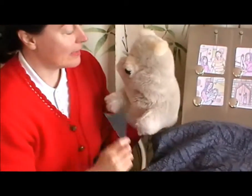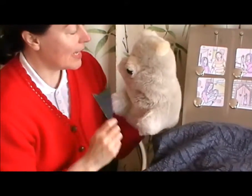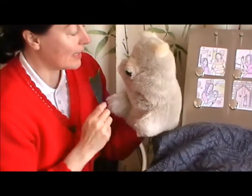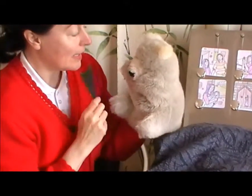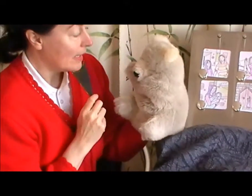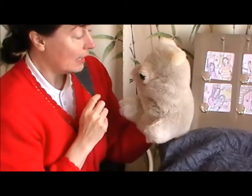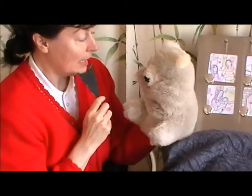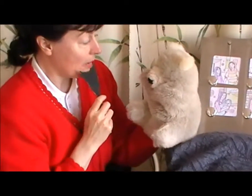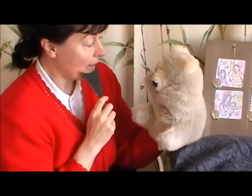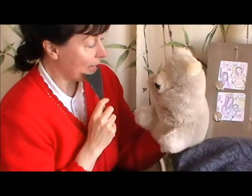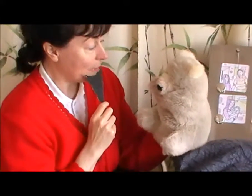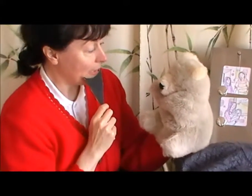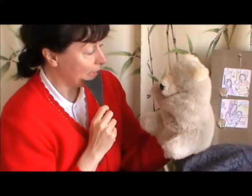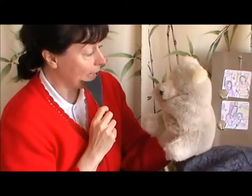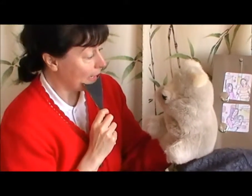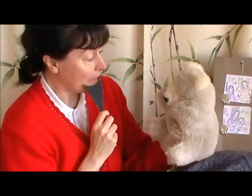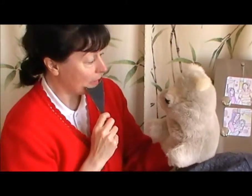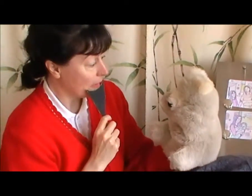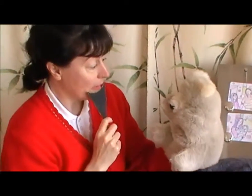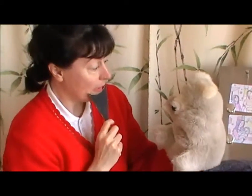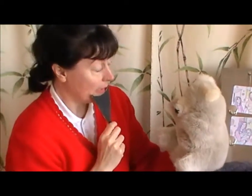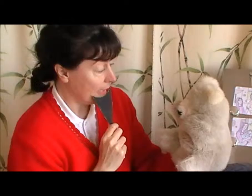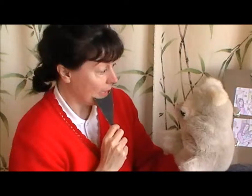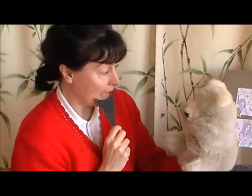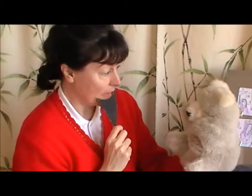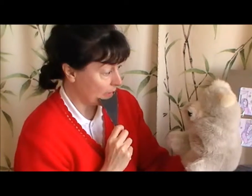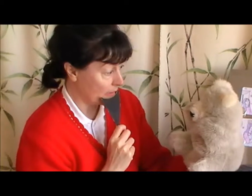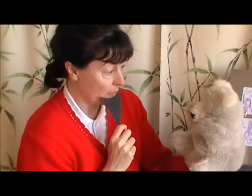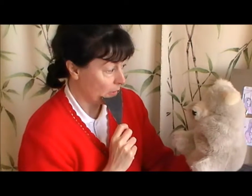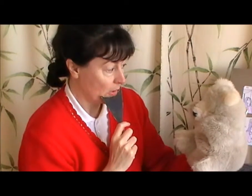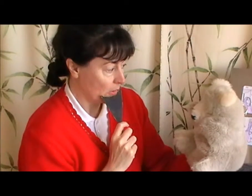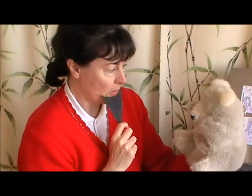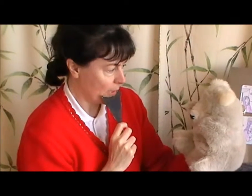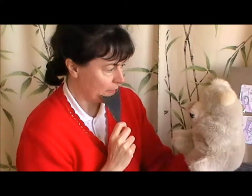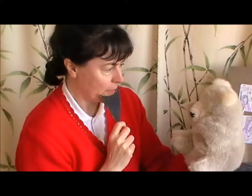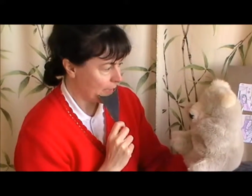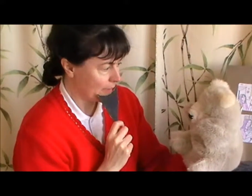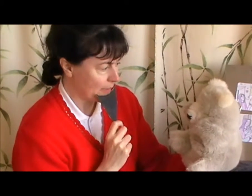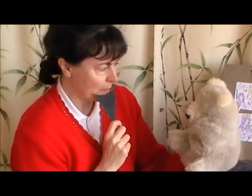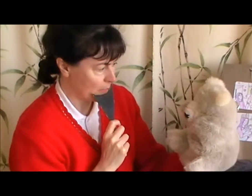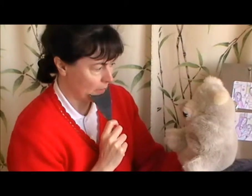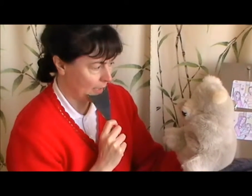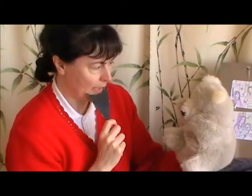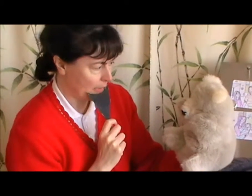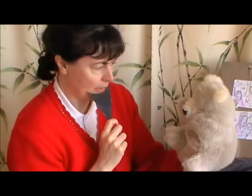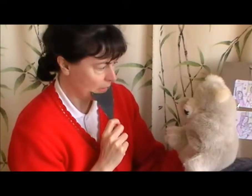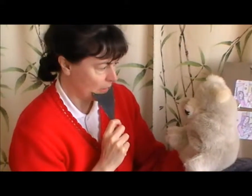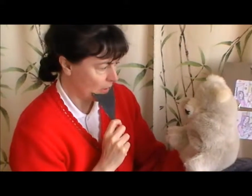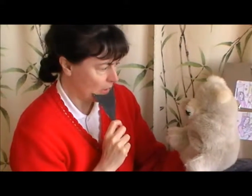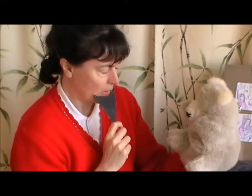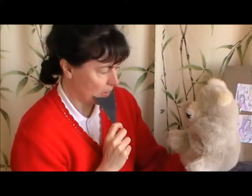said, here I am, Eli. Eli says, go back to bed, Samuel. I didn't call you.